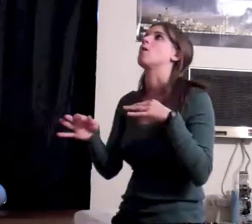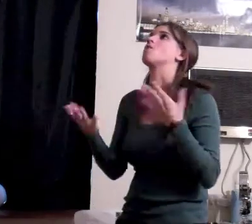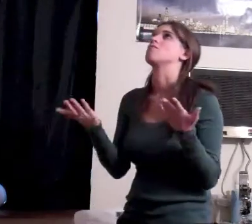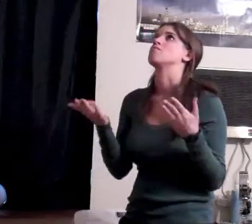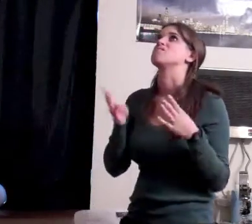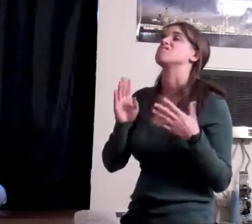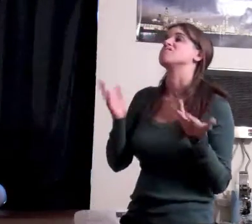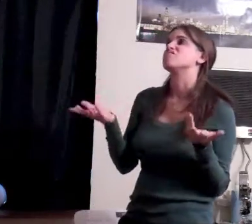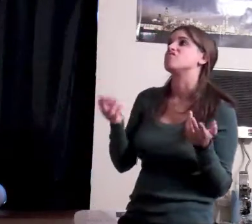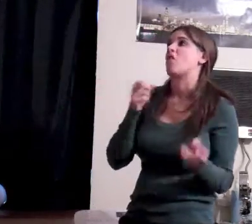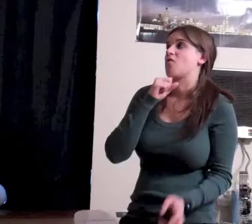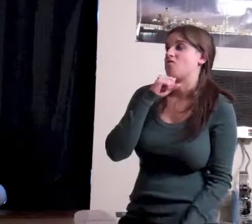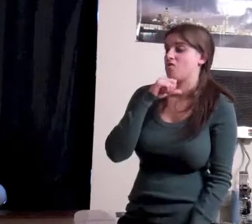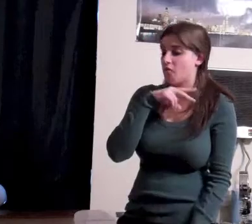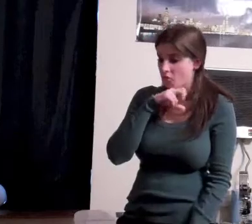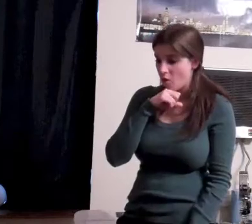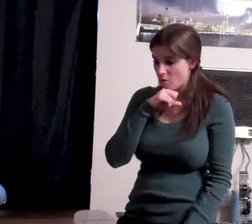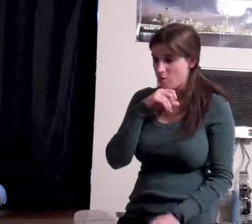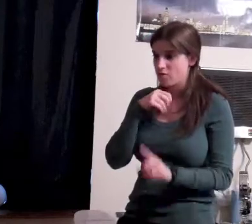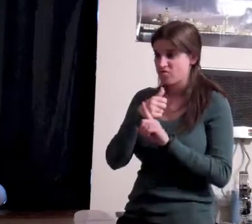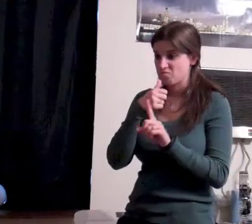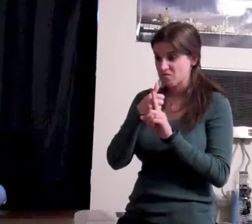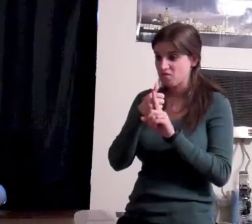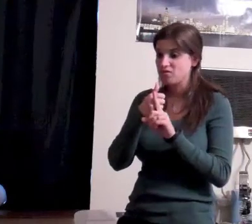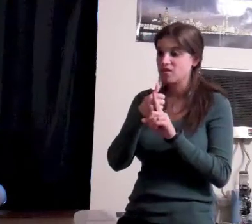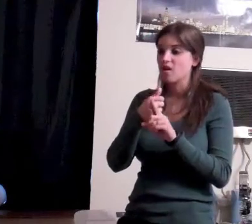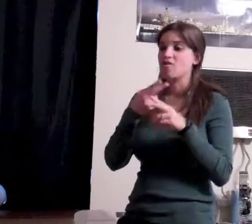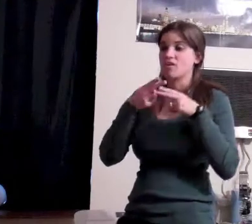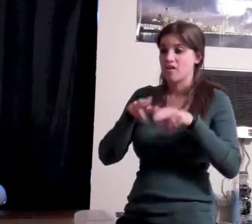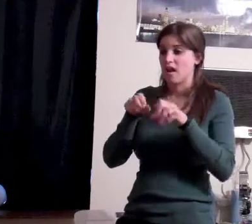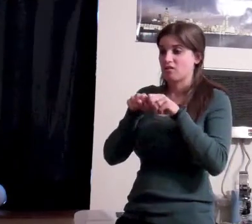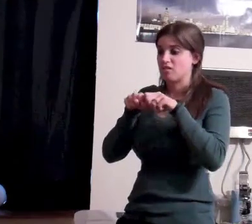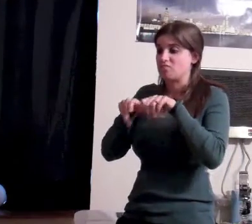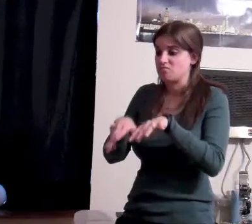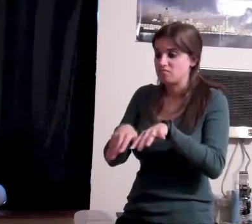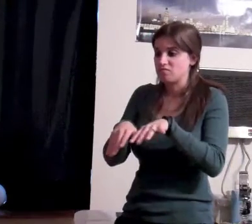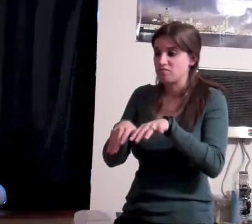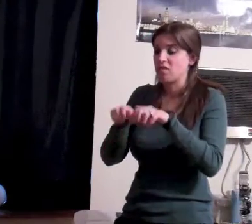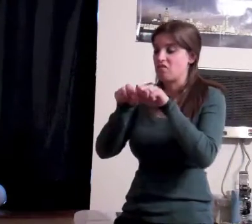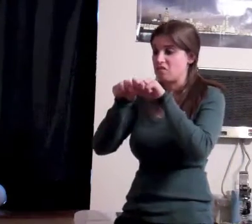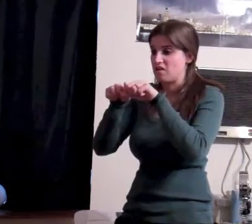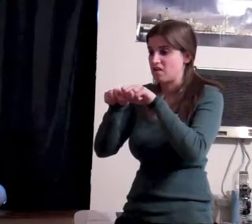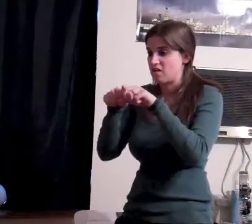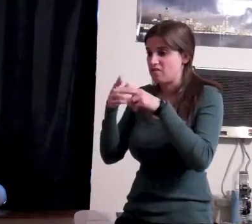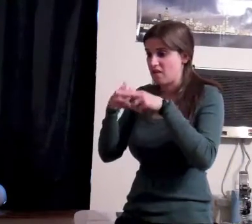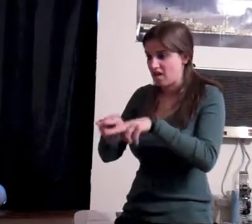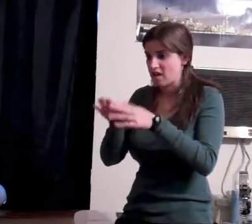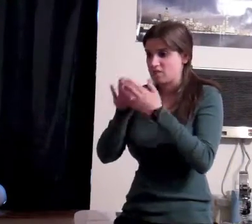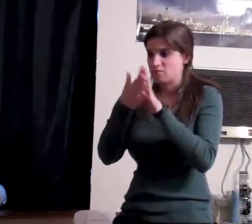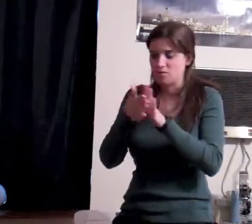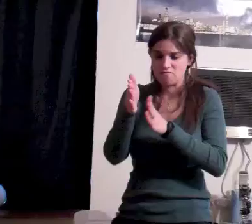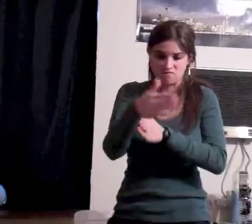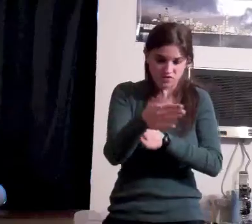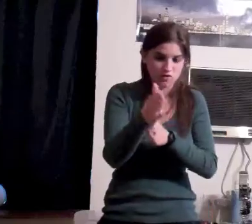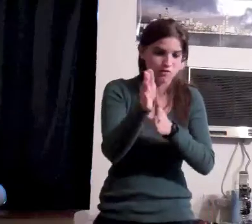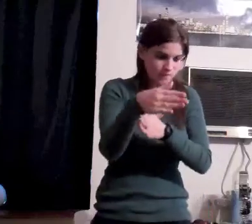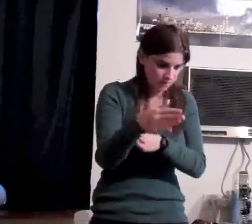frogs lay eggs, and the eggs turn into tadpoles, and tadpoles turn into frogs. And I said, yeah, I'm not really up on my